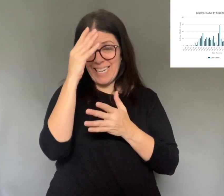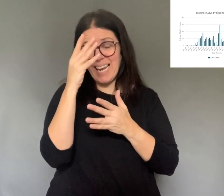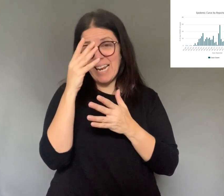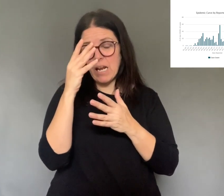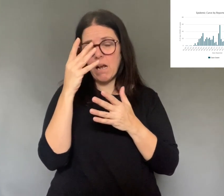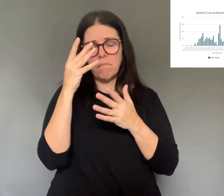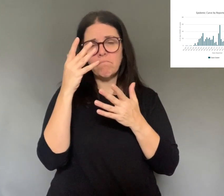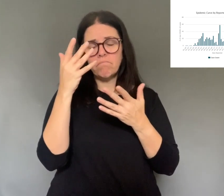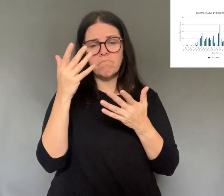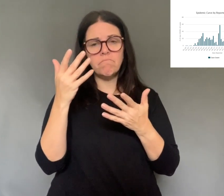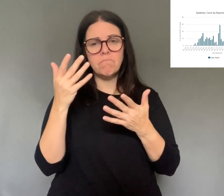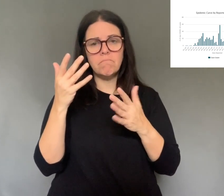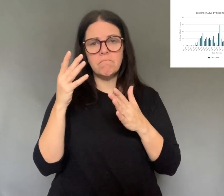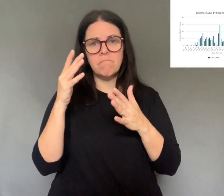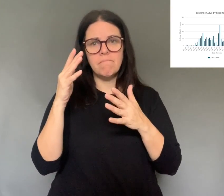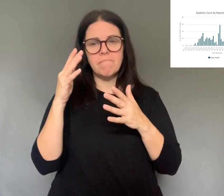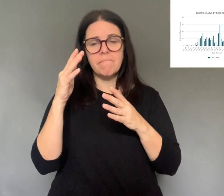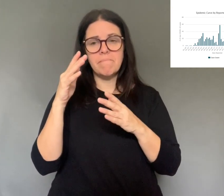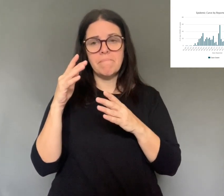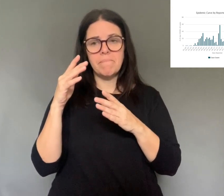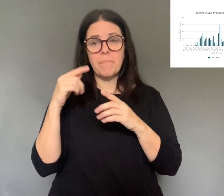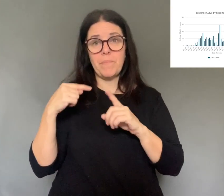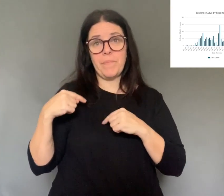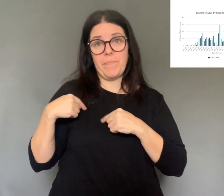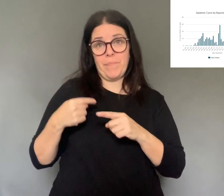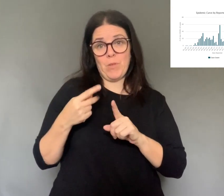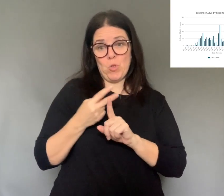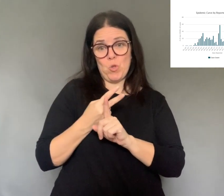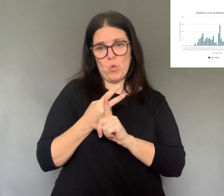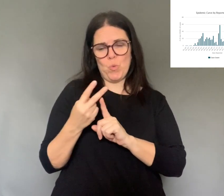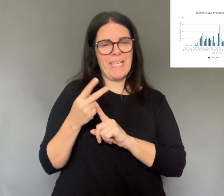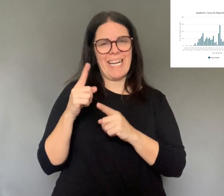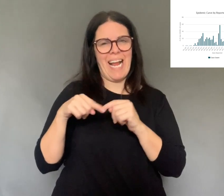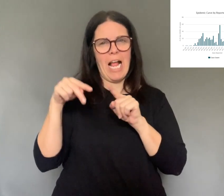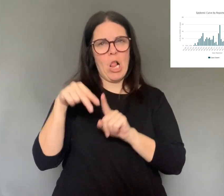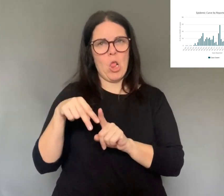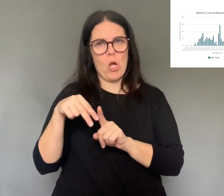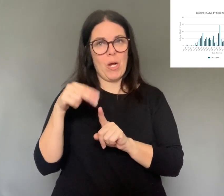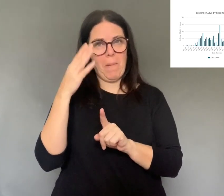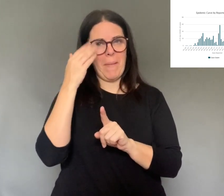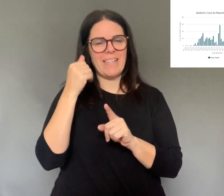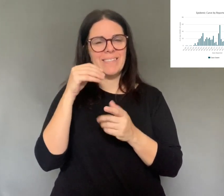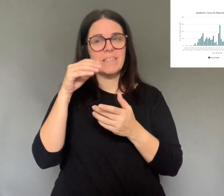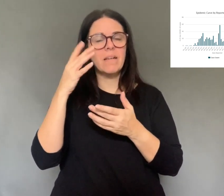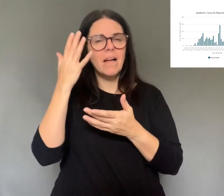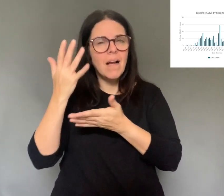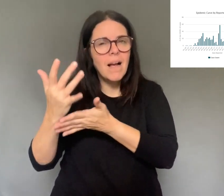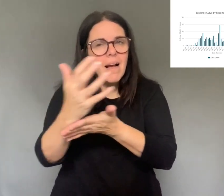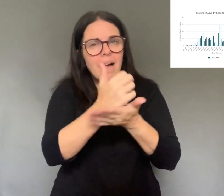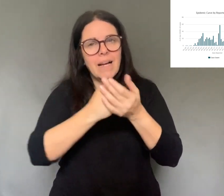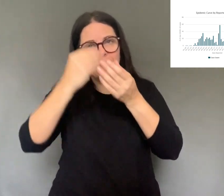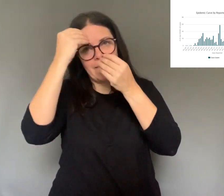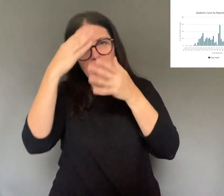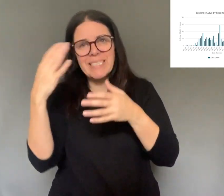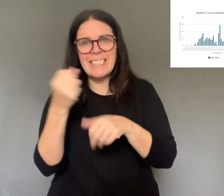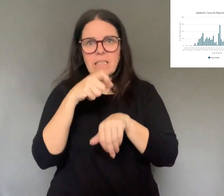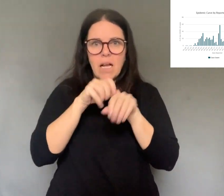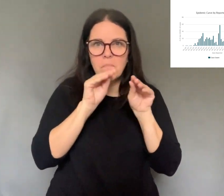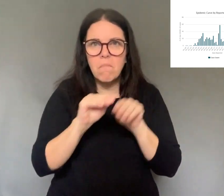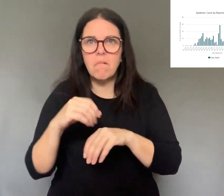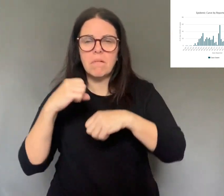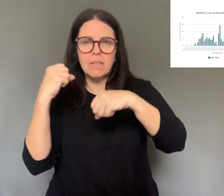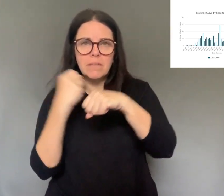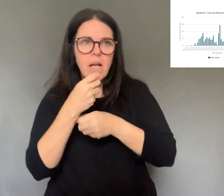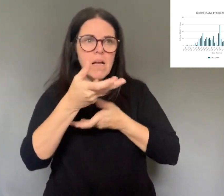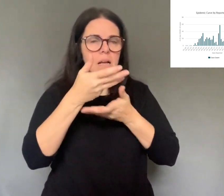is happening for almost a month now. So that's just ours. But when the province is looking, they're also looking at the